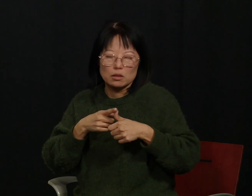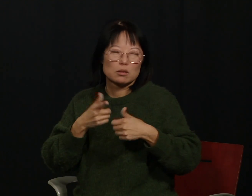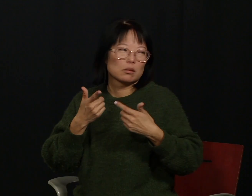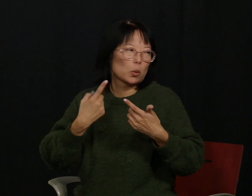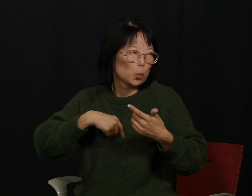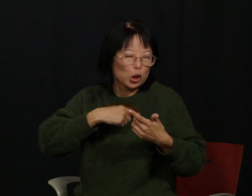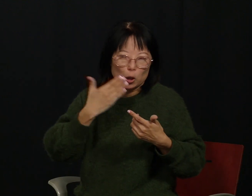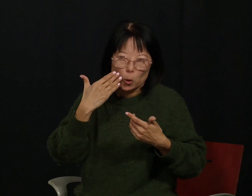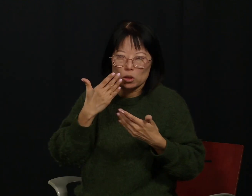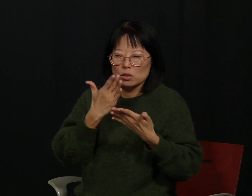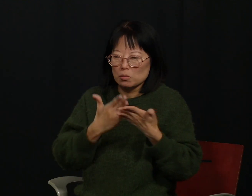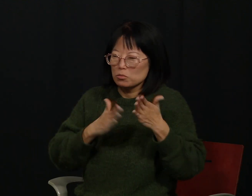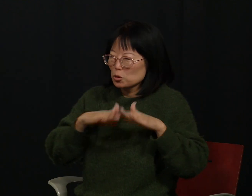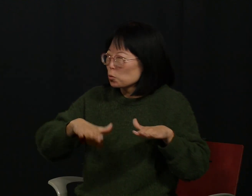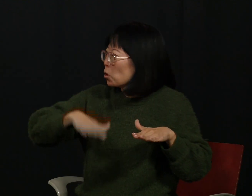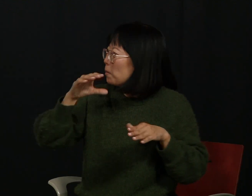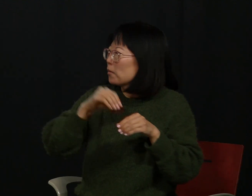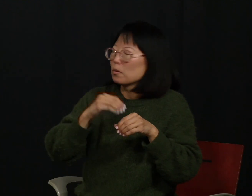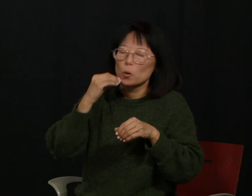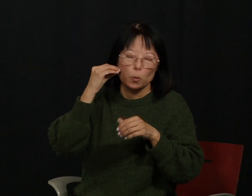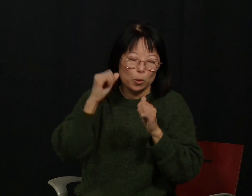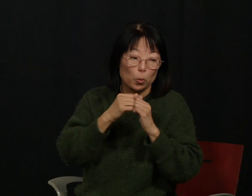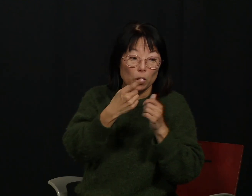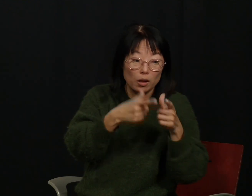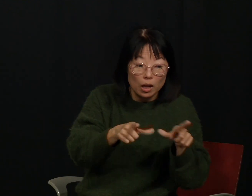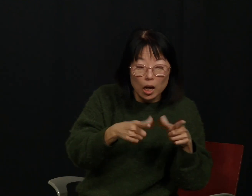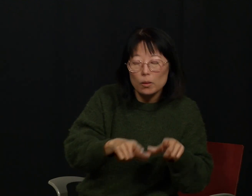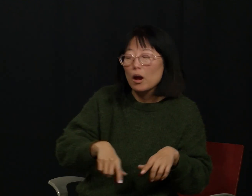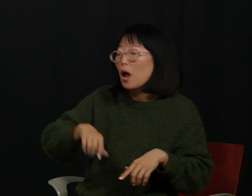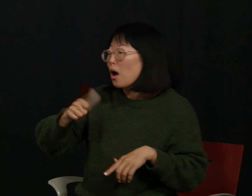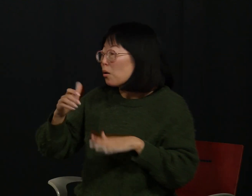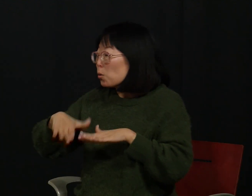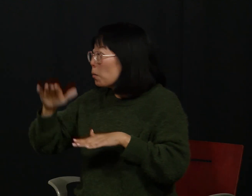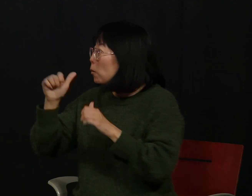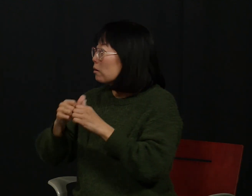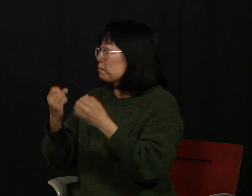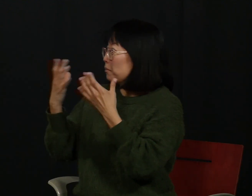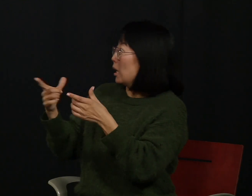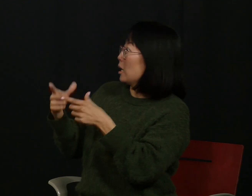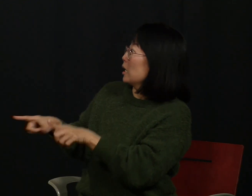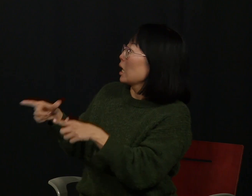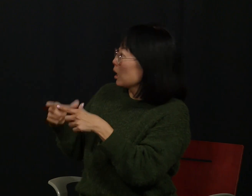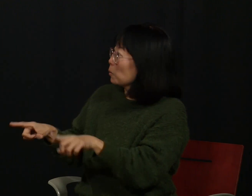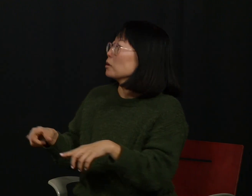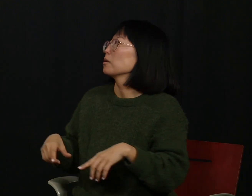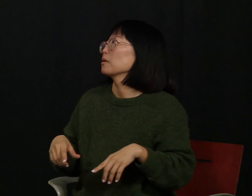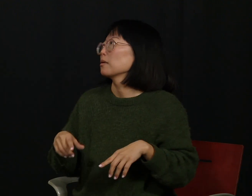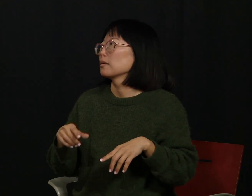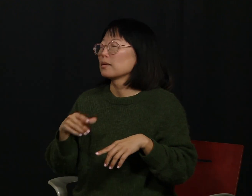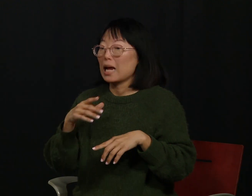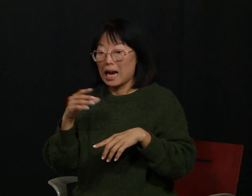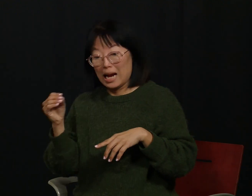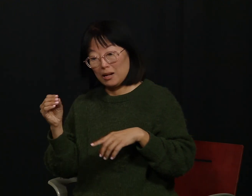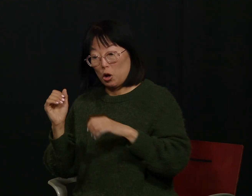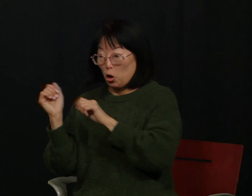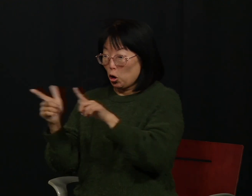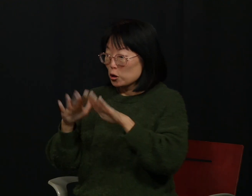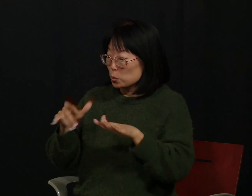First, we know that some children are raised in homes with one language, others are raised with many languages. So we have multilingual